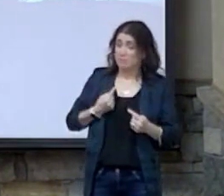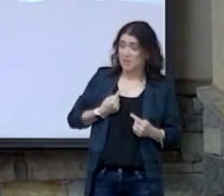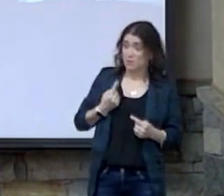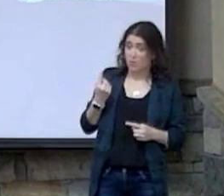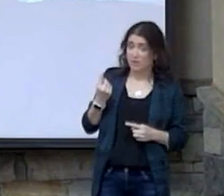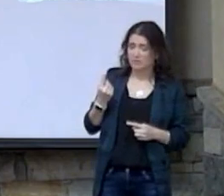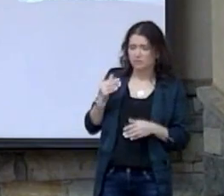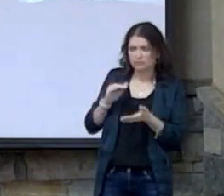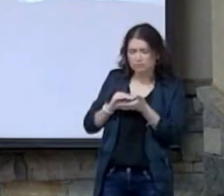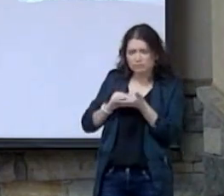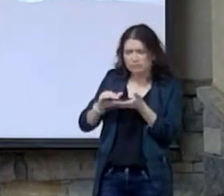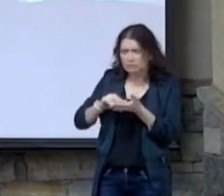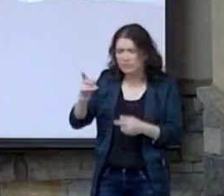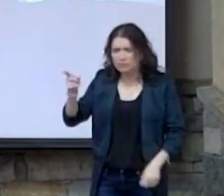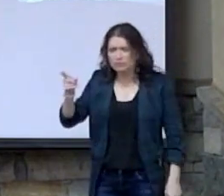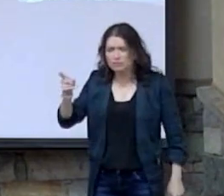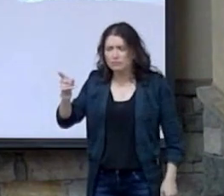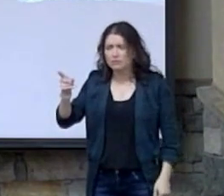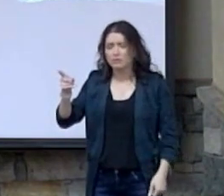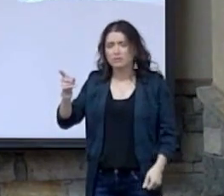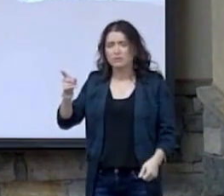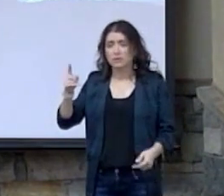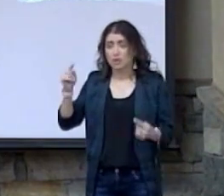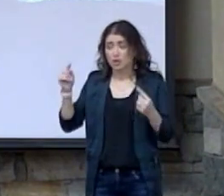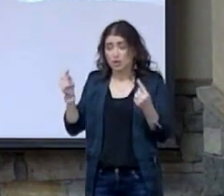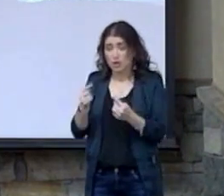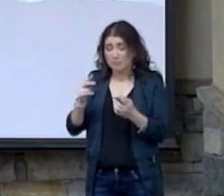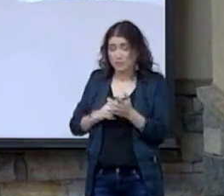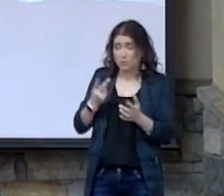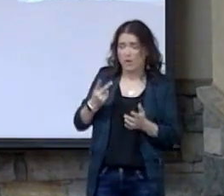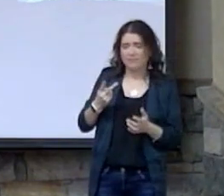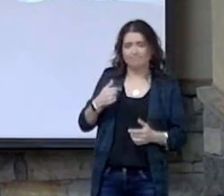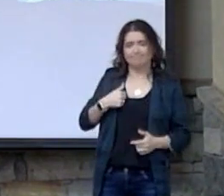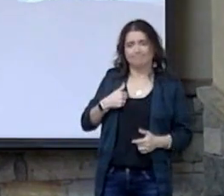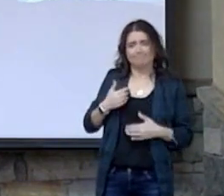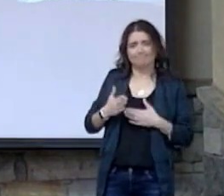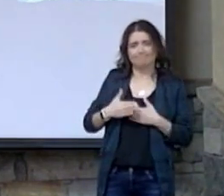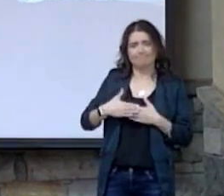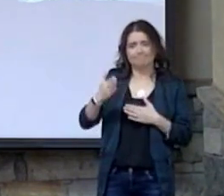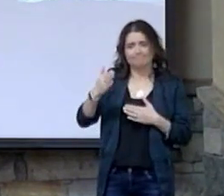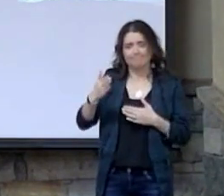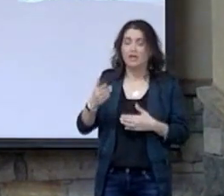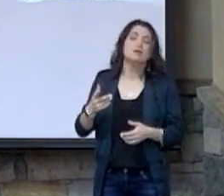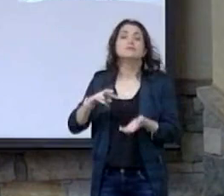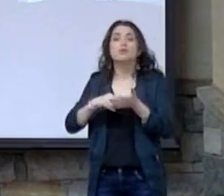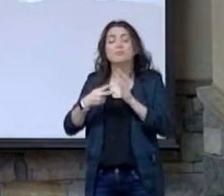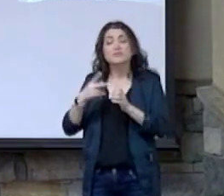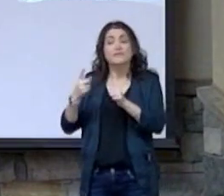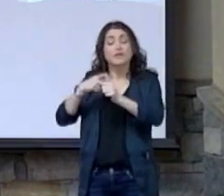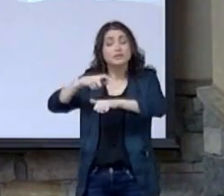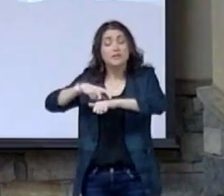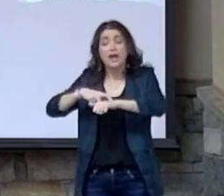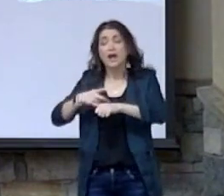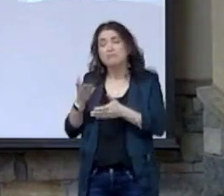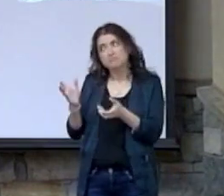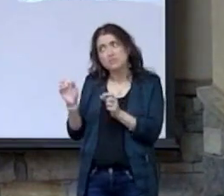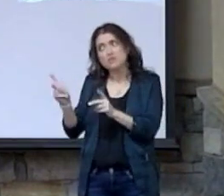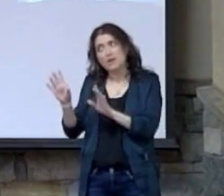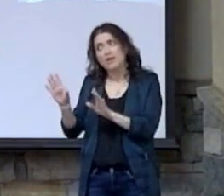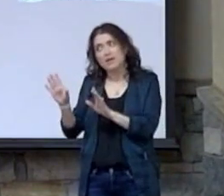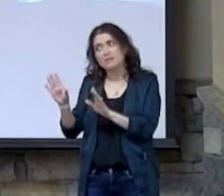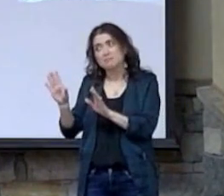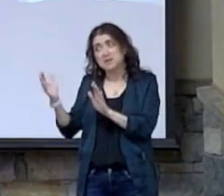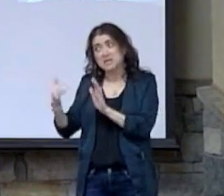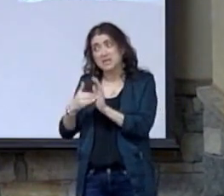you. Hurt me twice, shame on me. You see, you do it the first time, okay, but I'm not going to let you do it